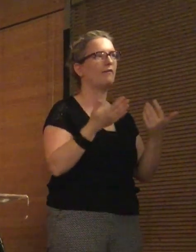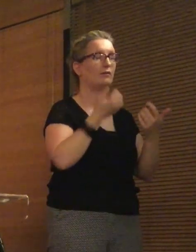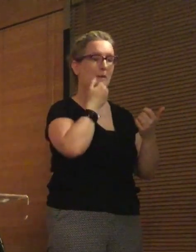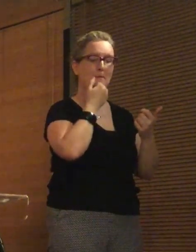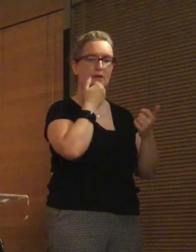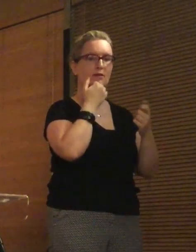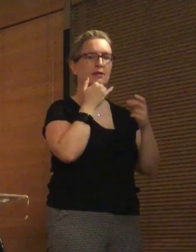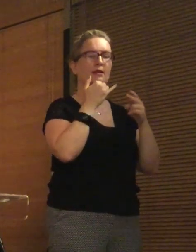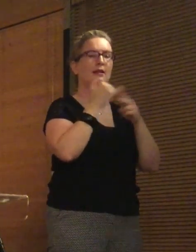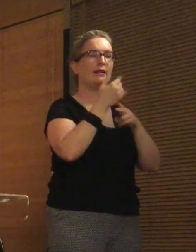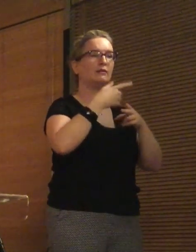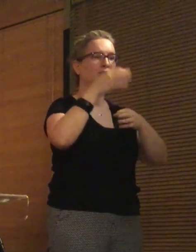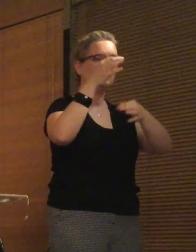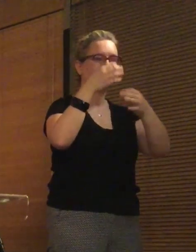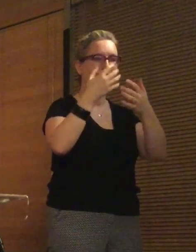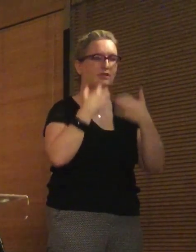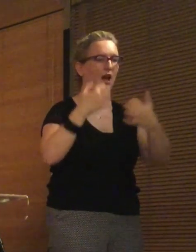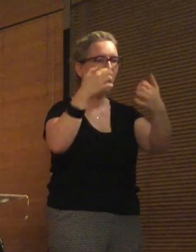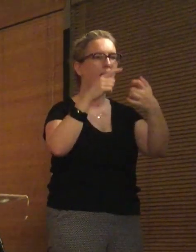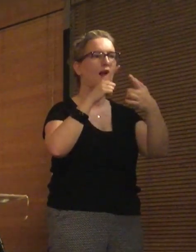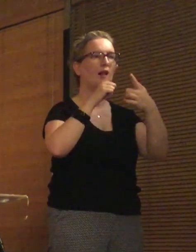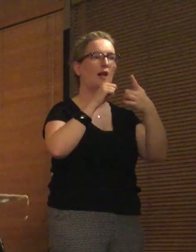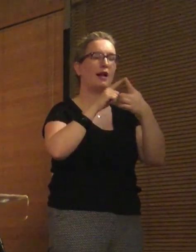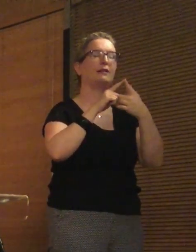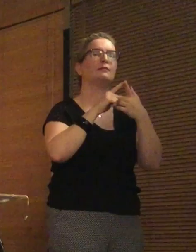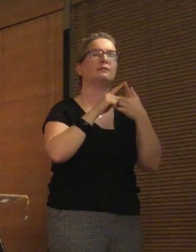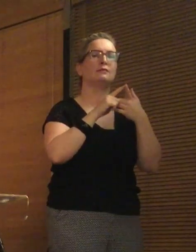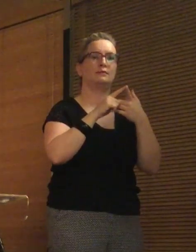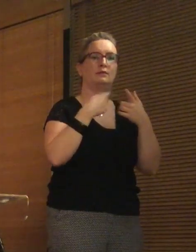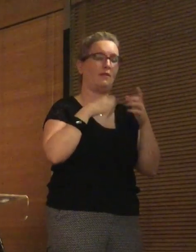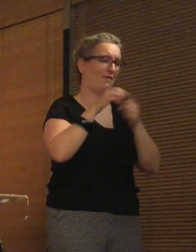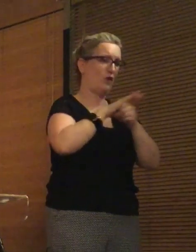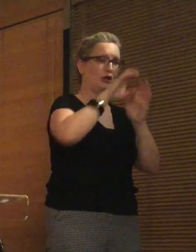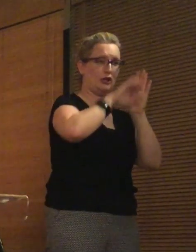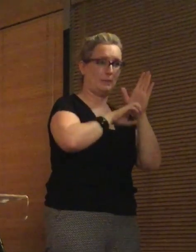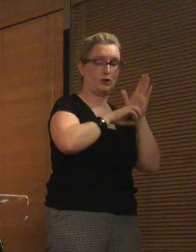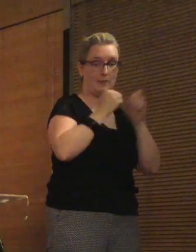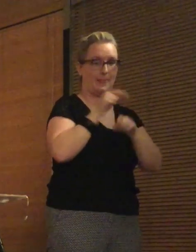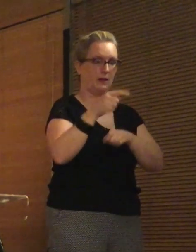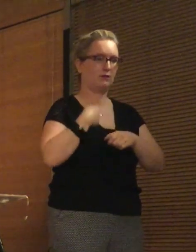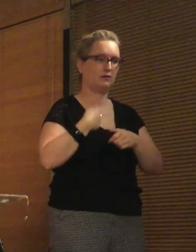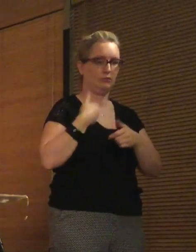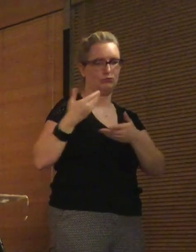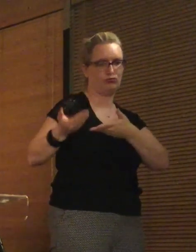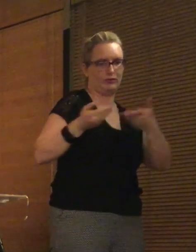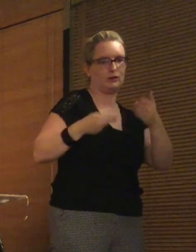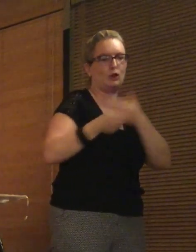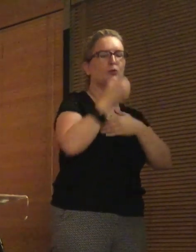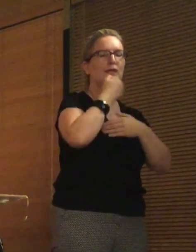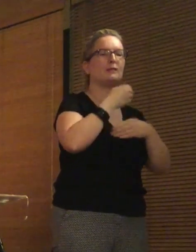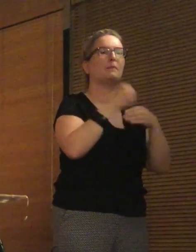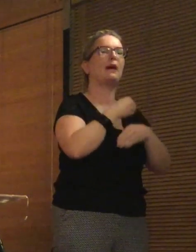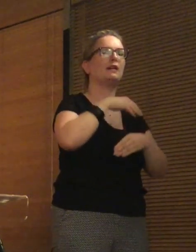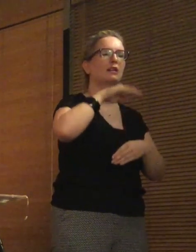numbers in the Dáil, and how that's, and it's a very good whole chapter by that that really brings us up to date by Justine